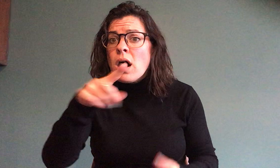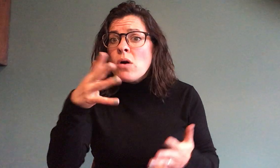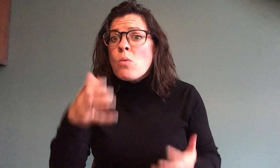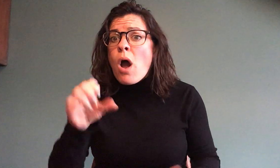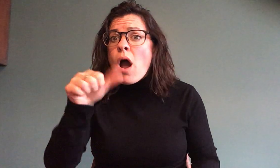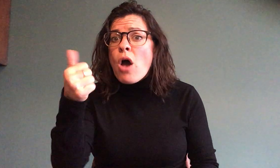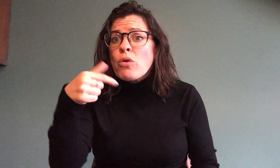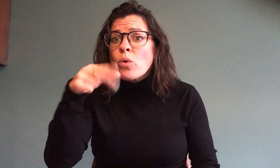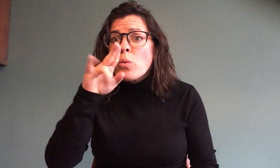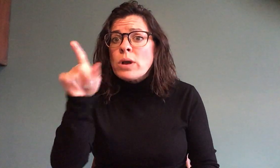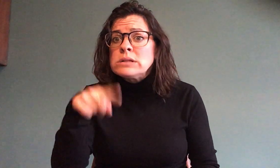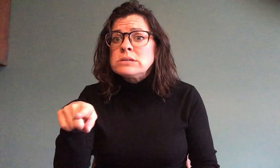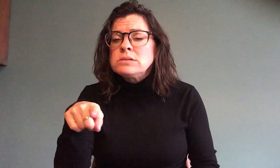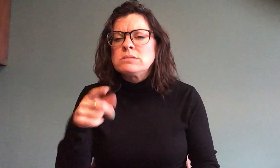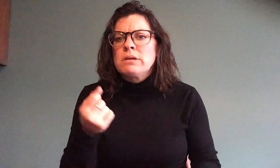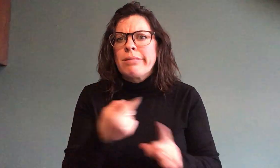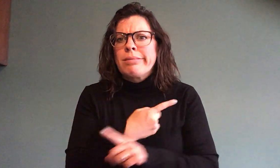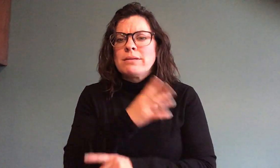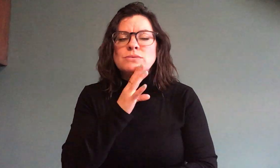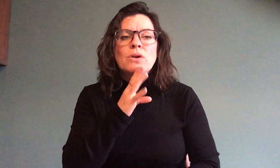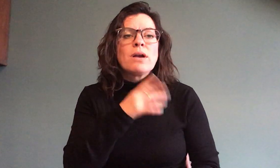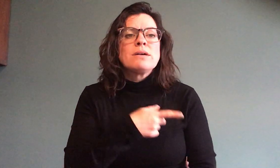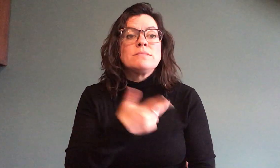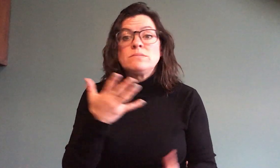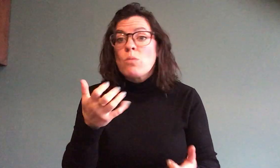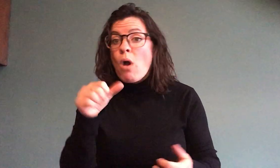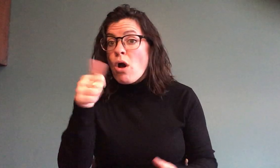Well, you don't think that's good? On this stuff? Yeah.